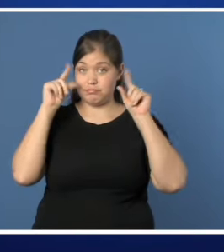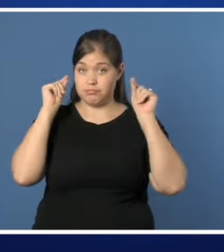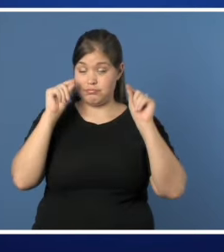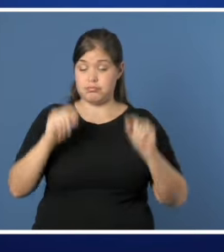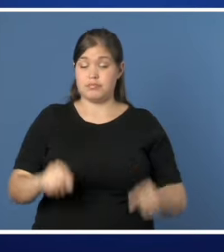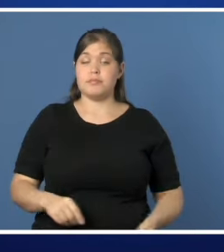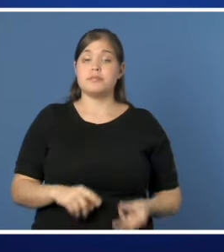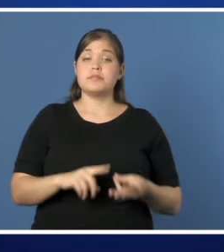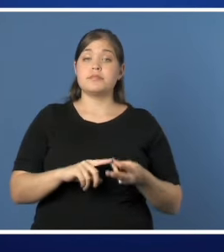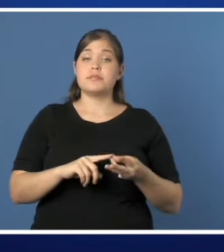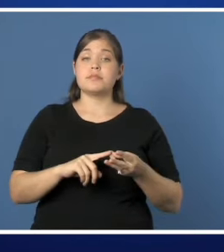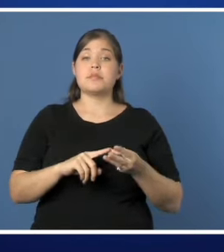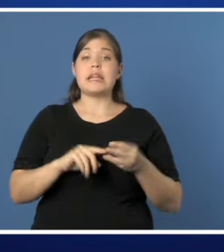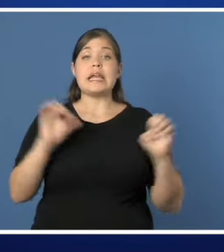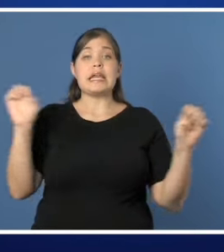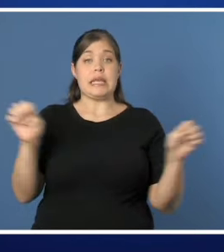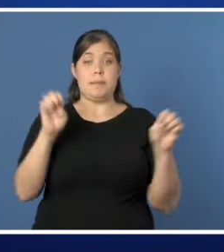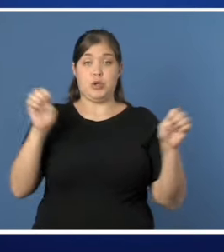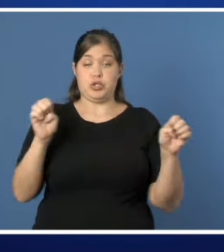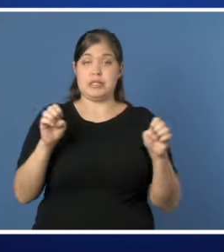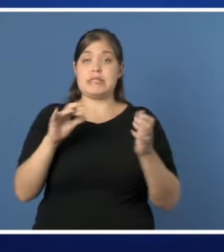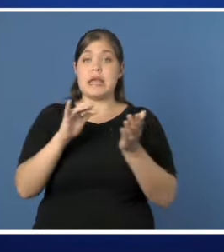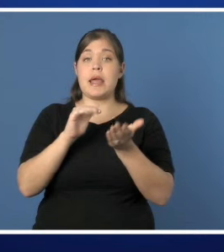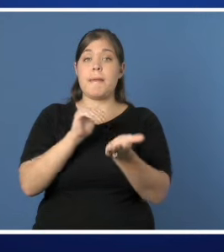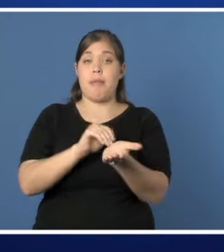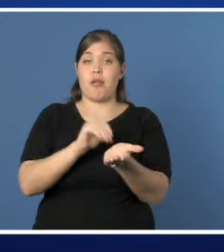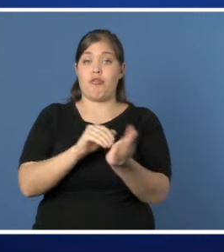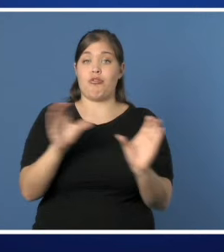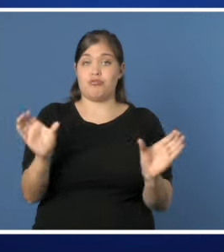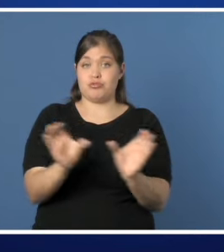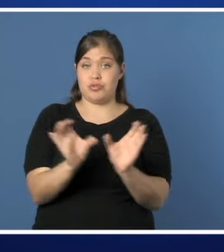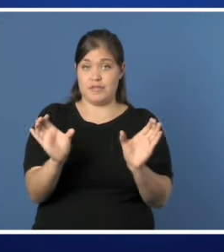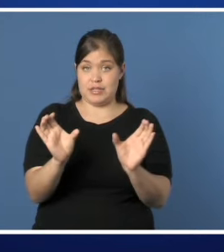Emergency medical certification Emergency